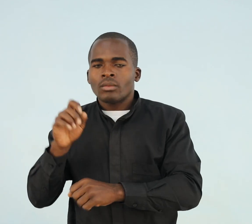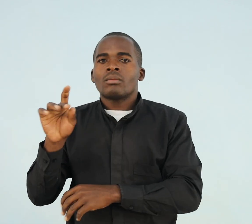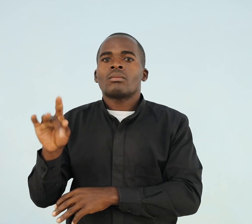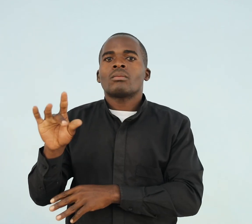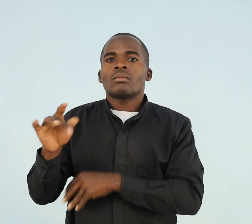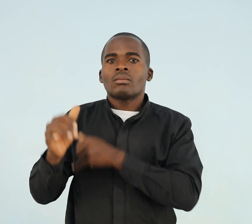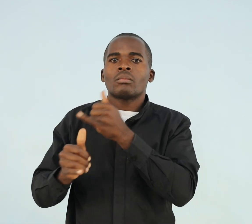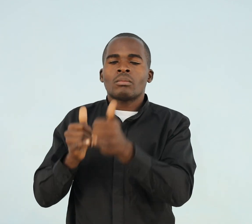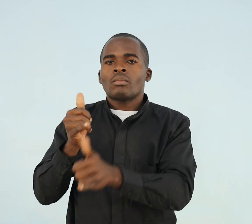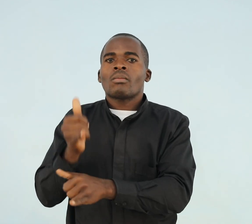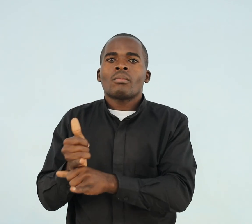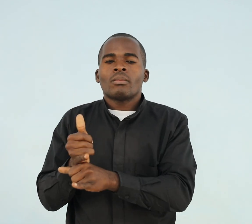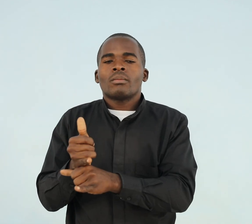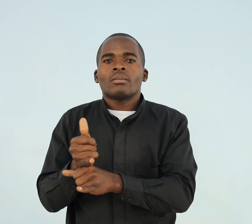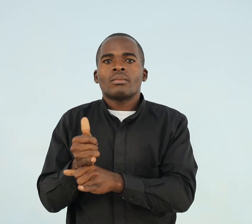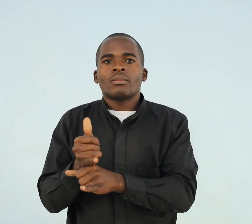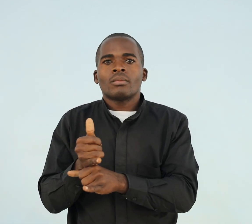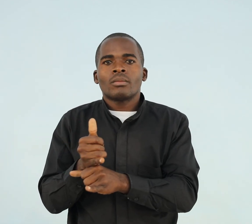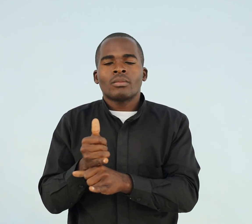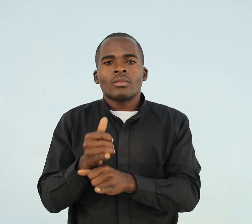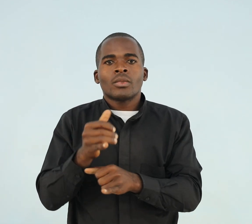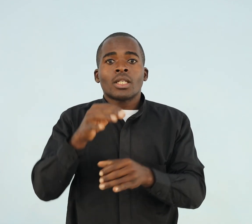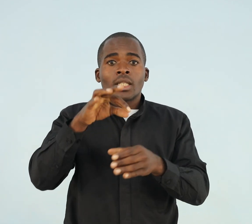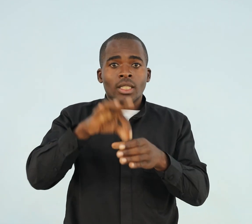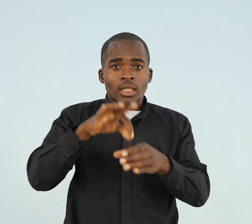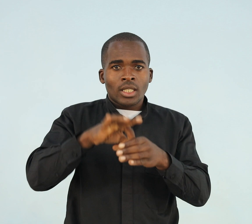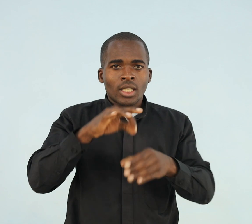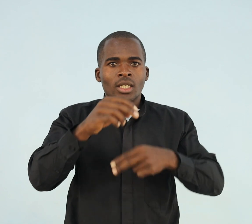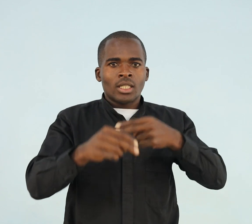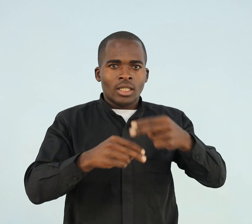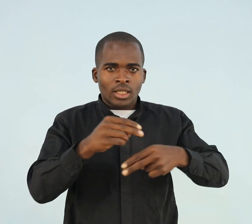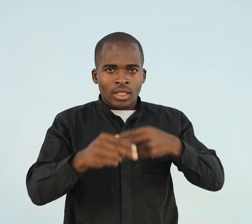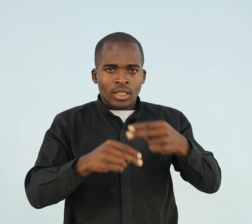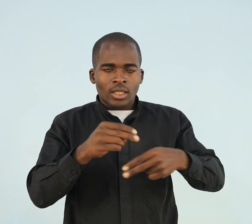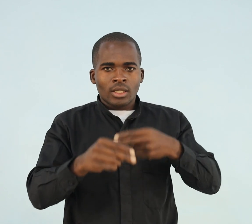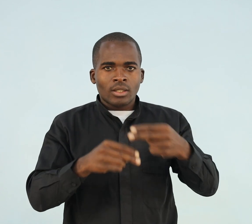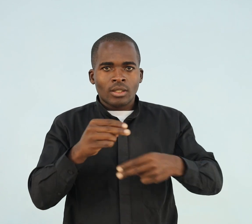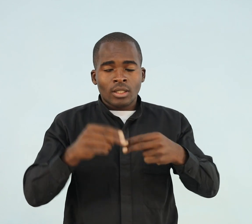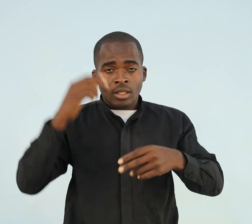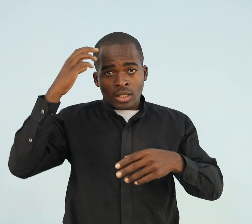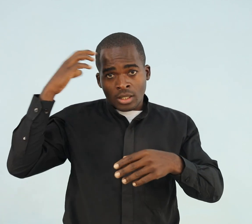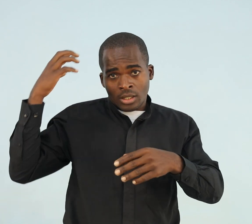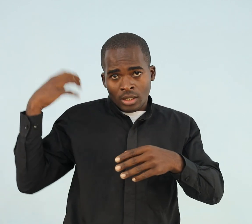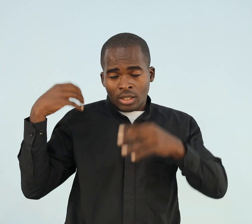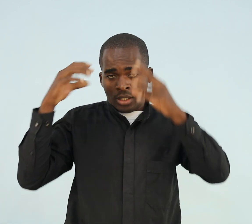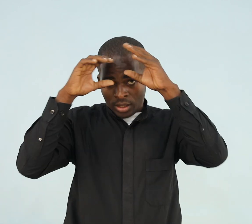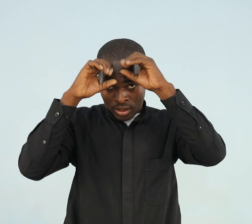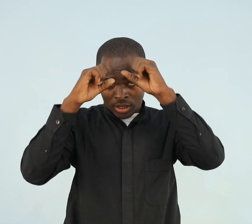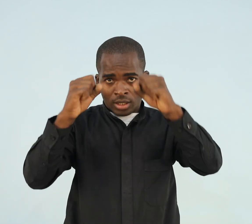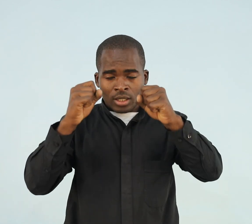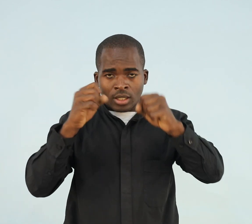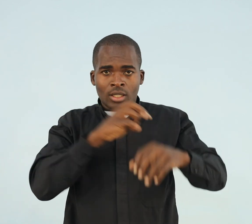years. Election means an election to the office of President, Member of